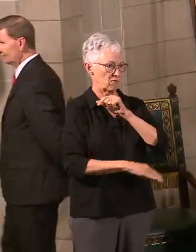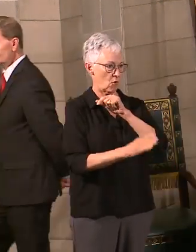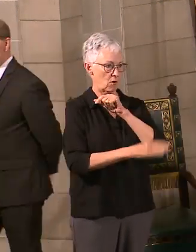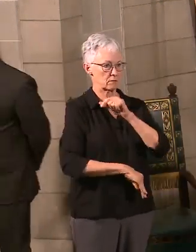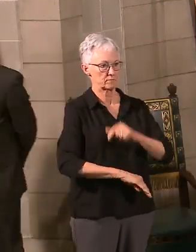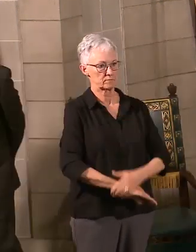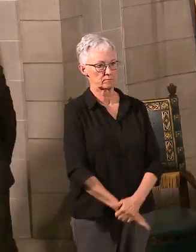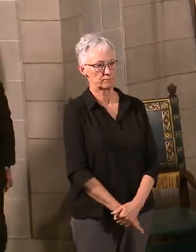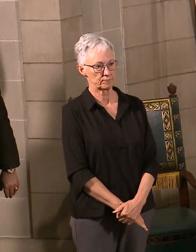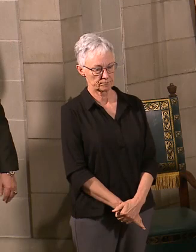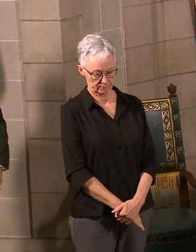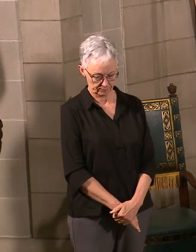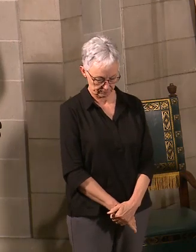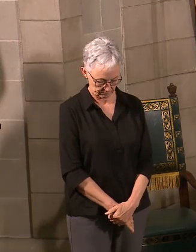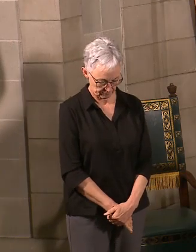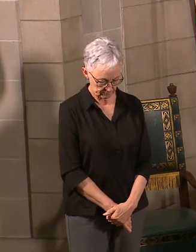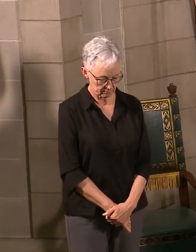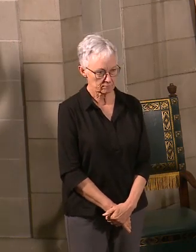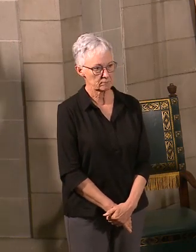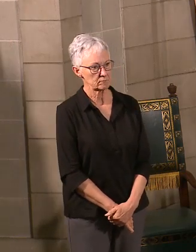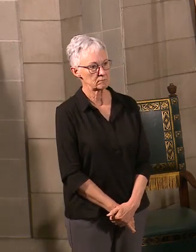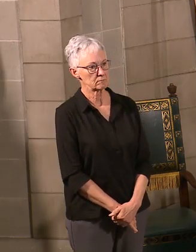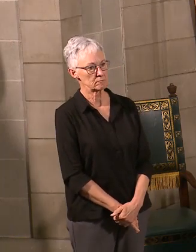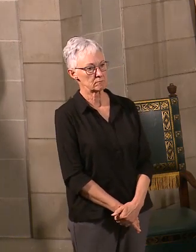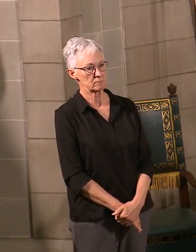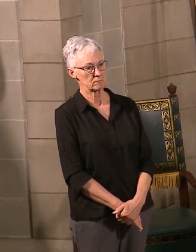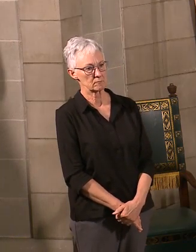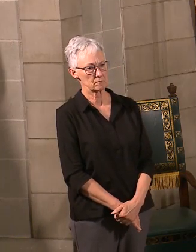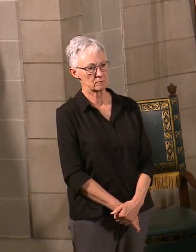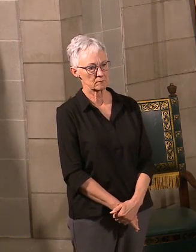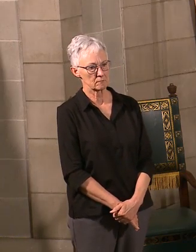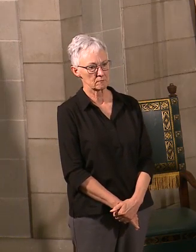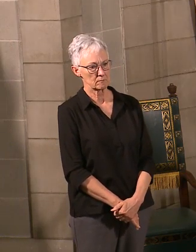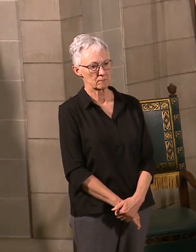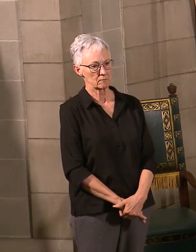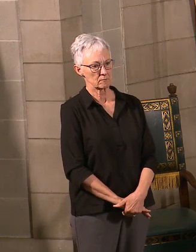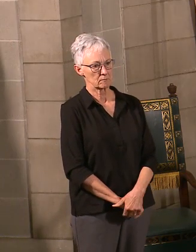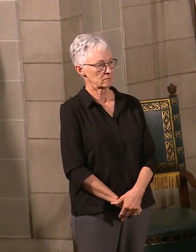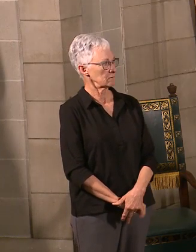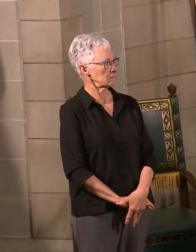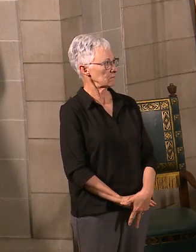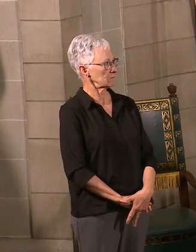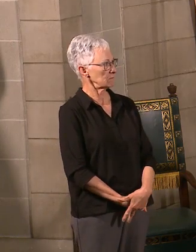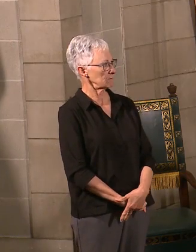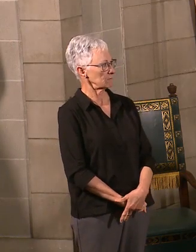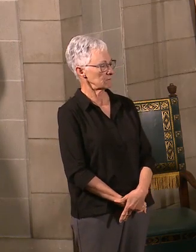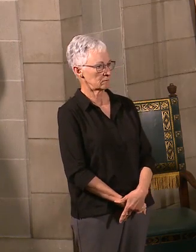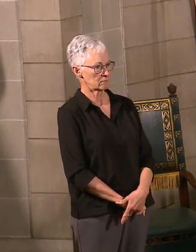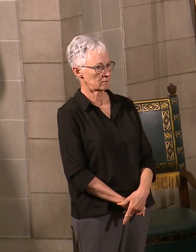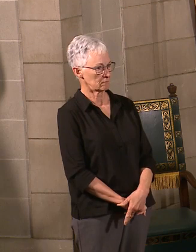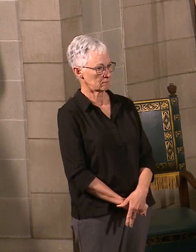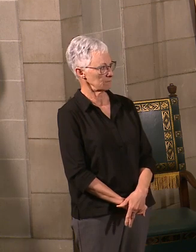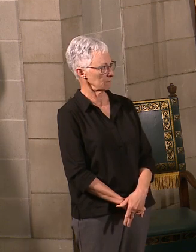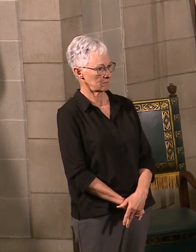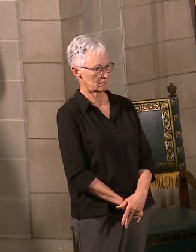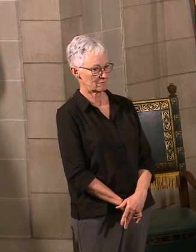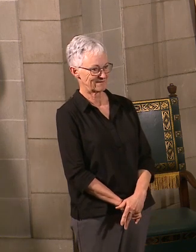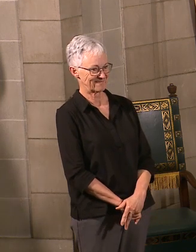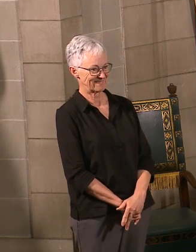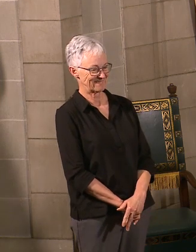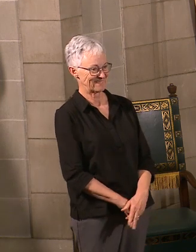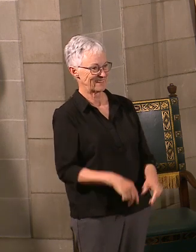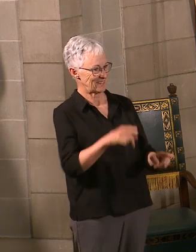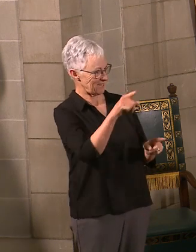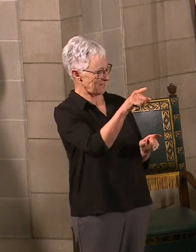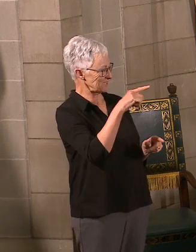Yeah, Andrew. Governor, since you're here, Mr. Sloan's here as well, I mean, a lot of people have. So wait, is this a question that I can dump off on Brian? Is that what you're saying?